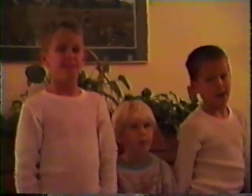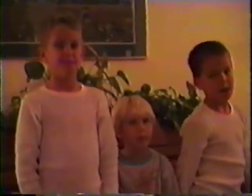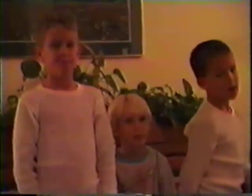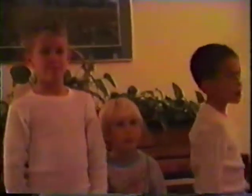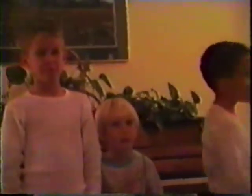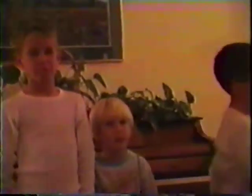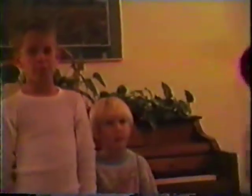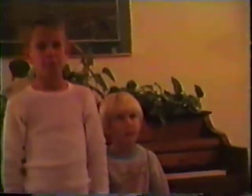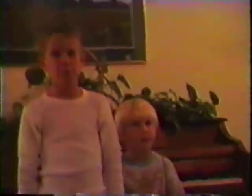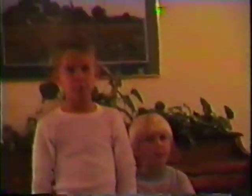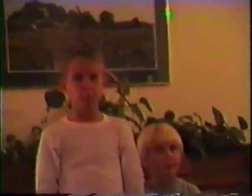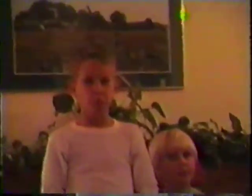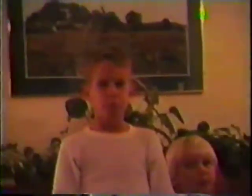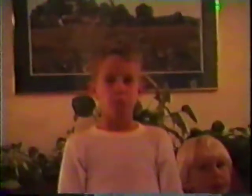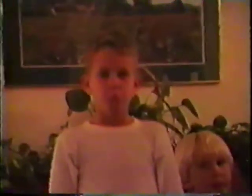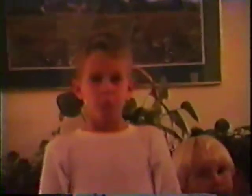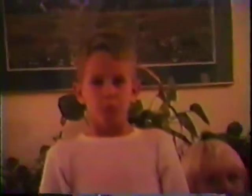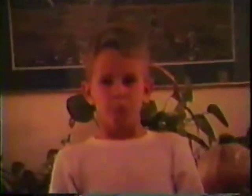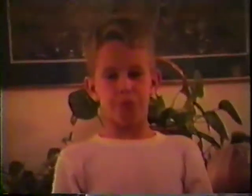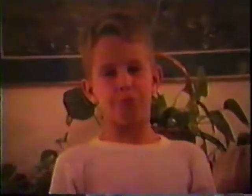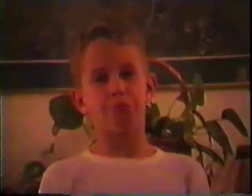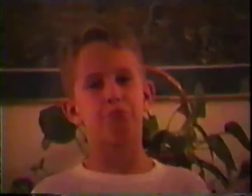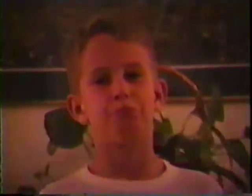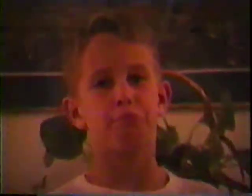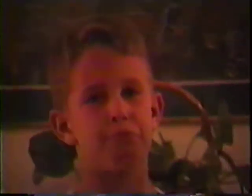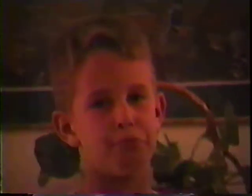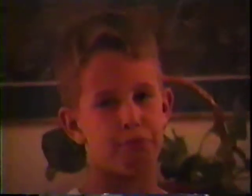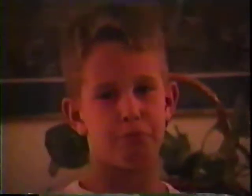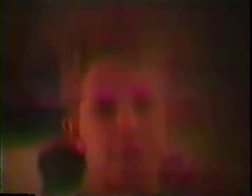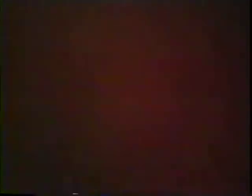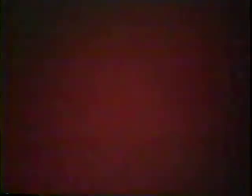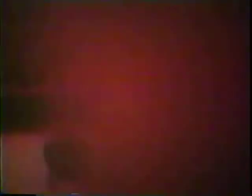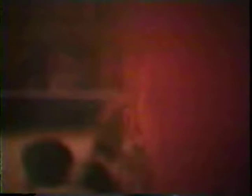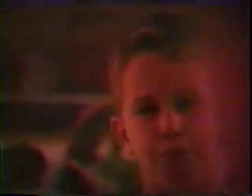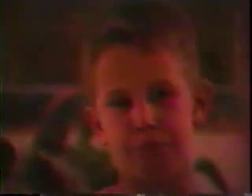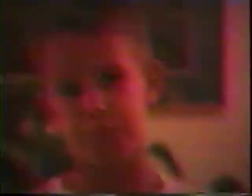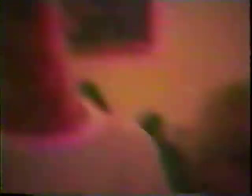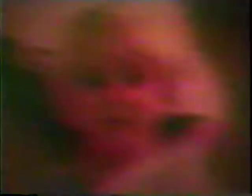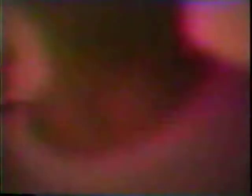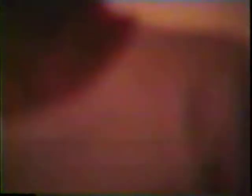Very good, very good. What do you have to say for yourself, Brian? Oh, you turkey.